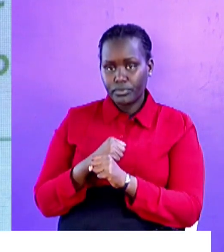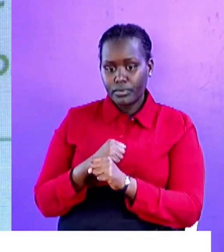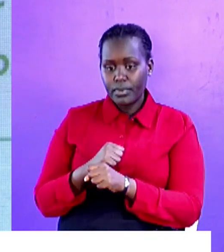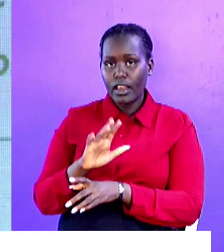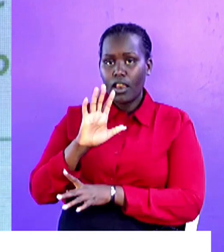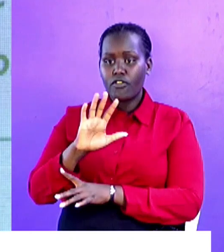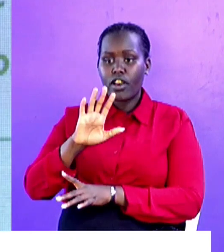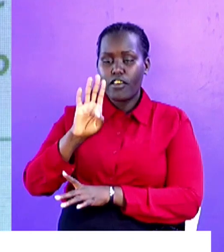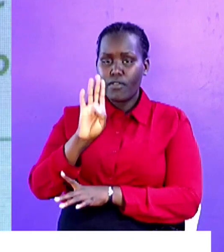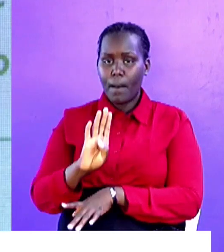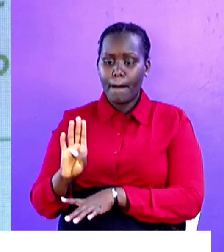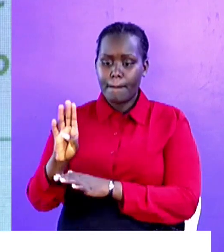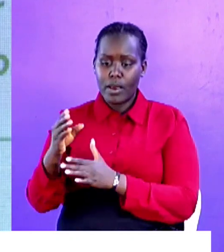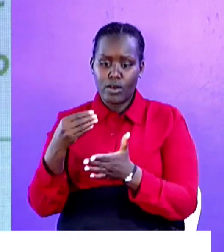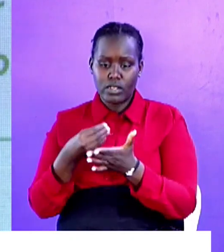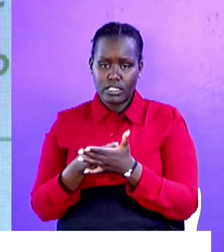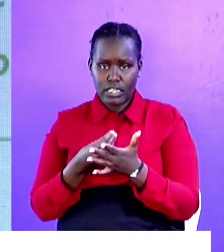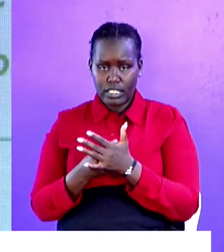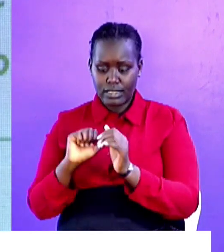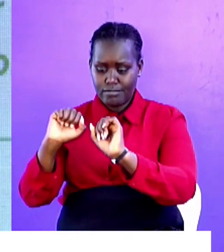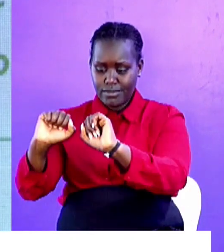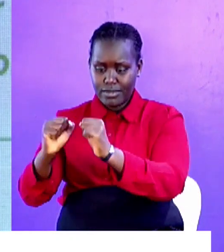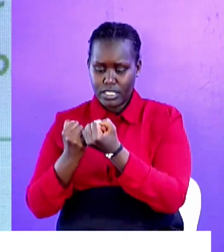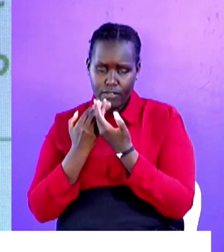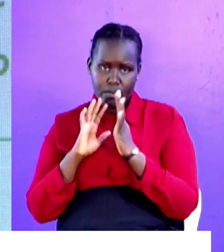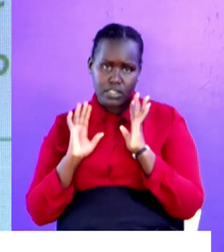5 billion shillings in savings.